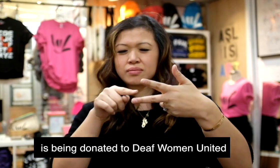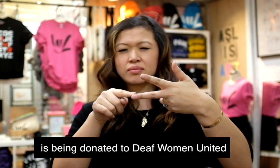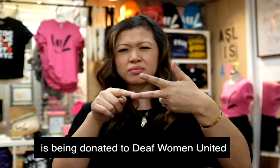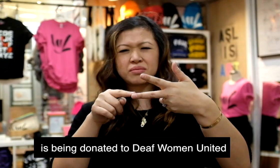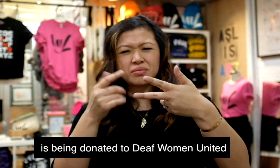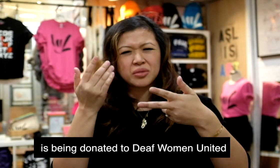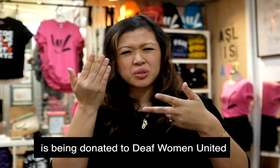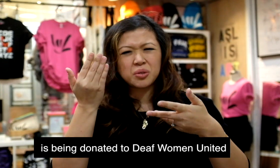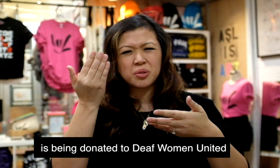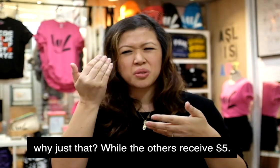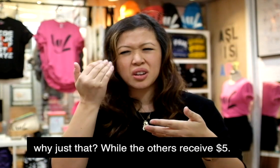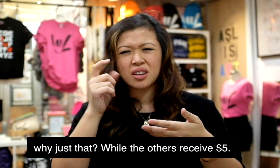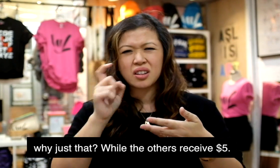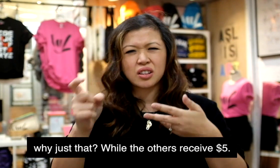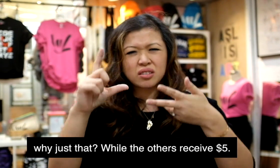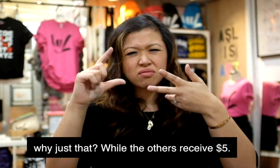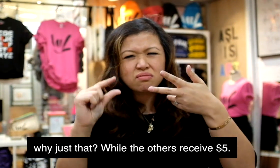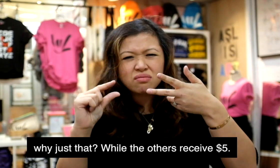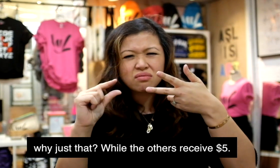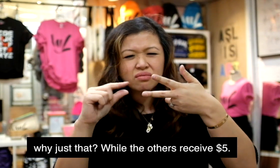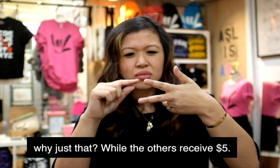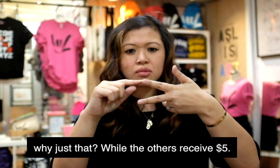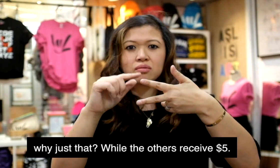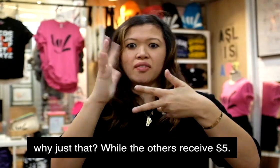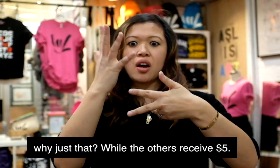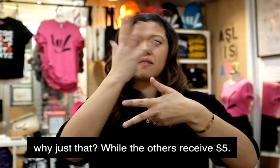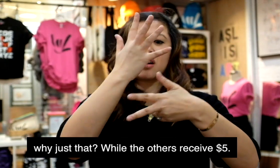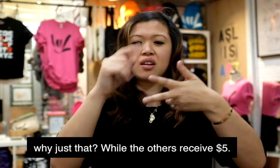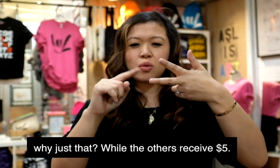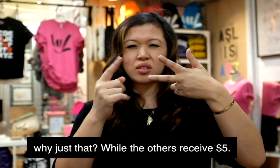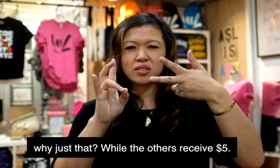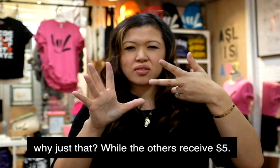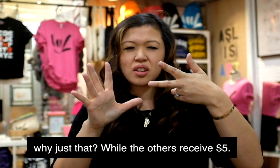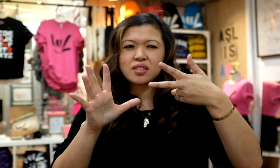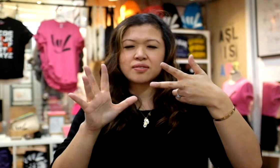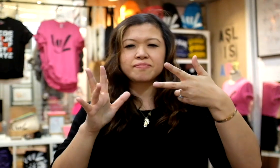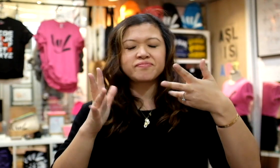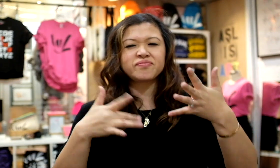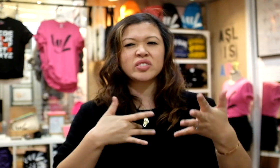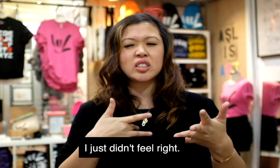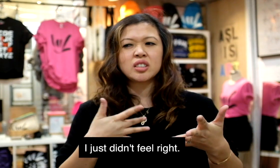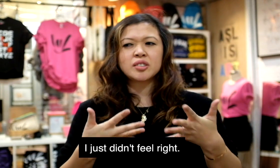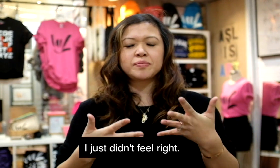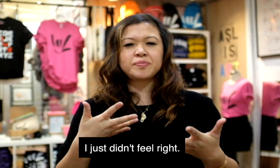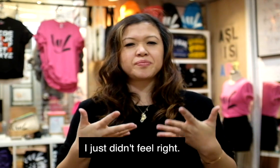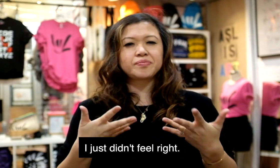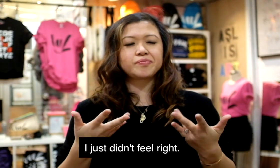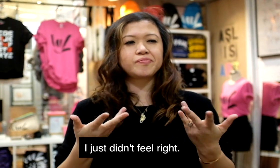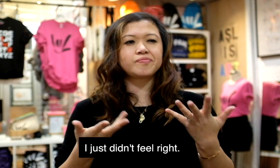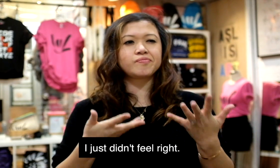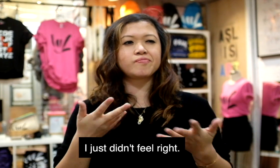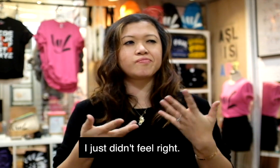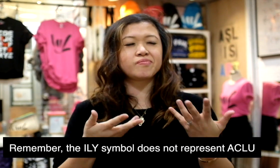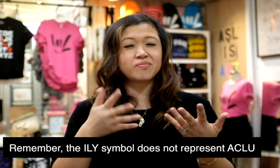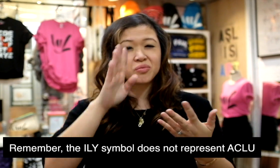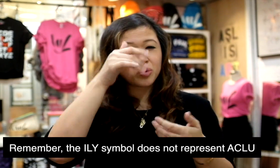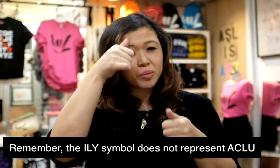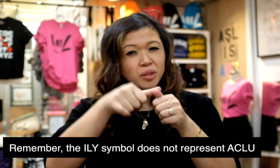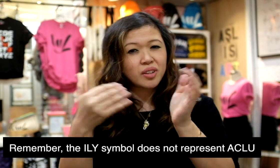being donated to Deaf Women United. Why is that? Why is such a smaller amount? The other two at $5 is only $1.75 here, so I just didn't feel right about this.